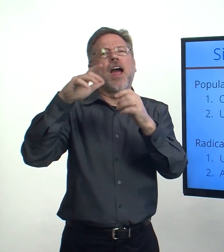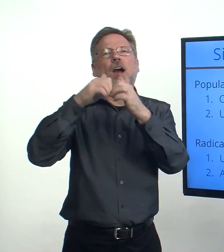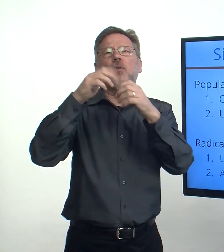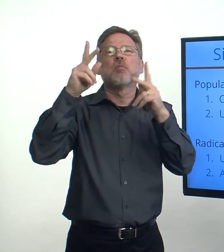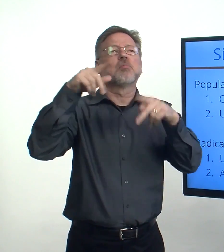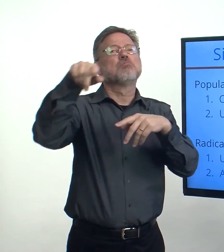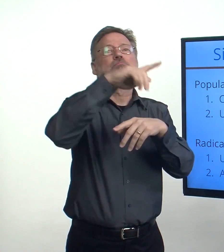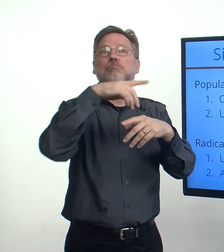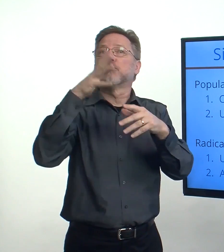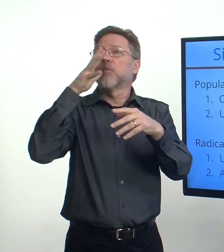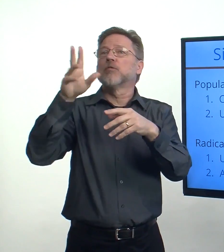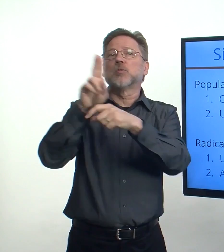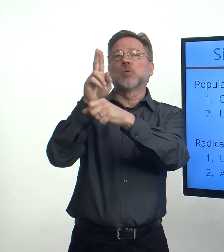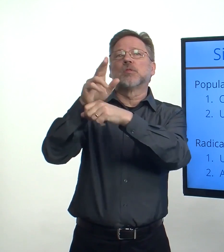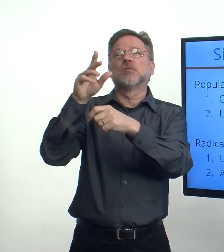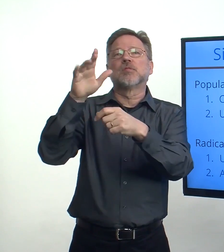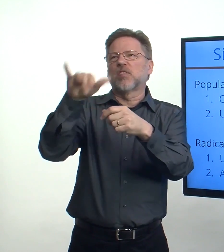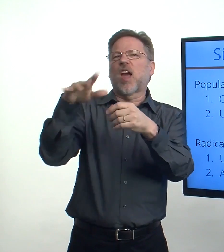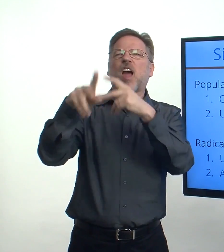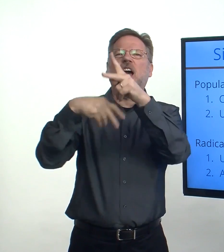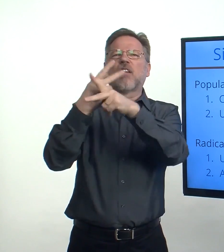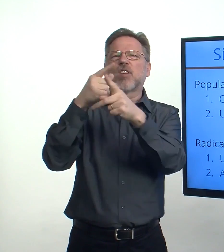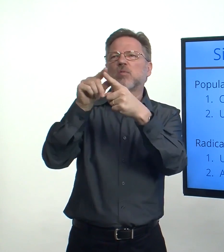How people then organize these into a dictionary